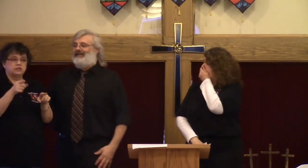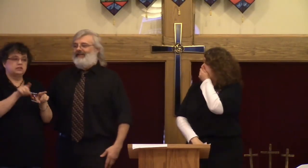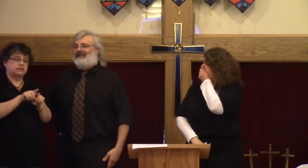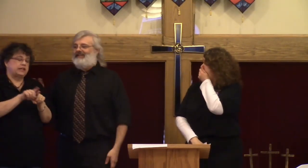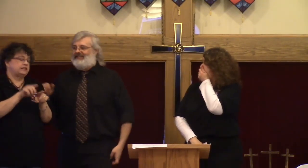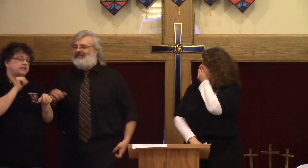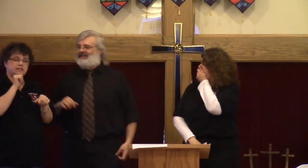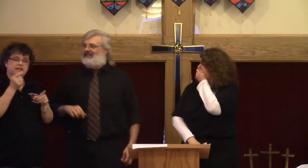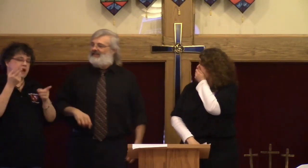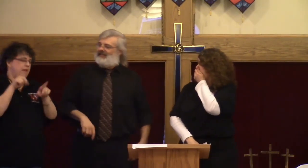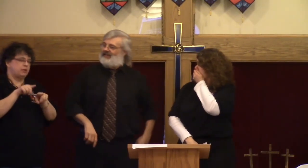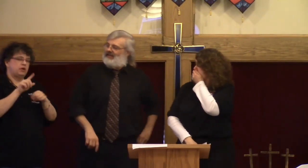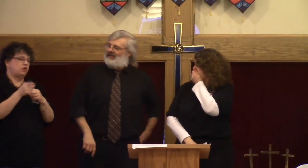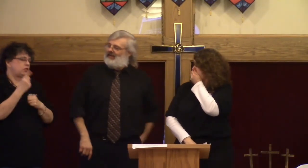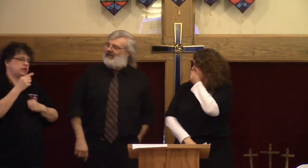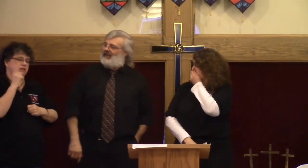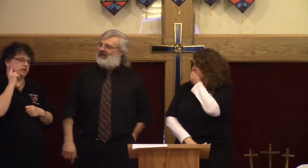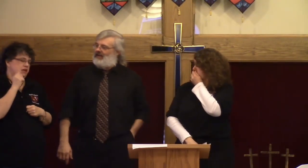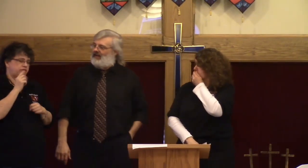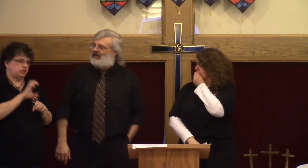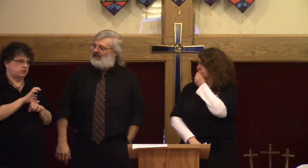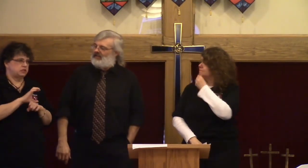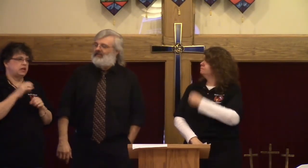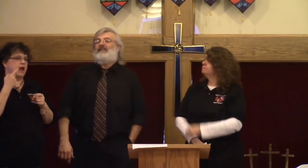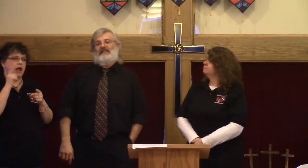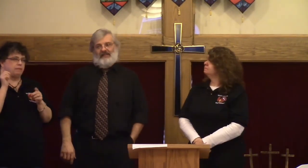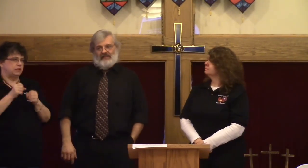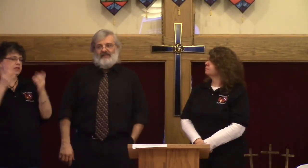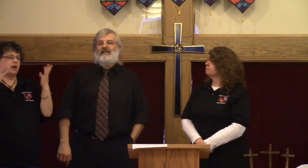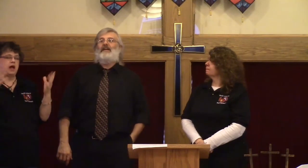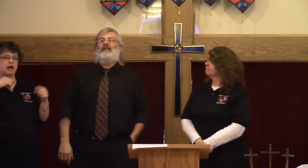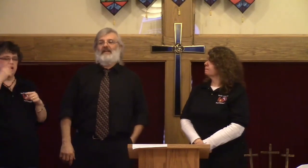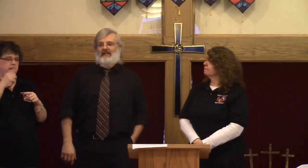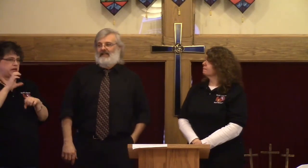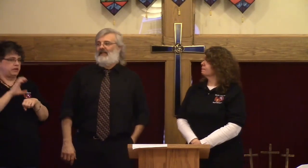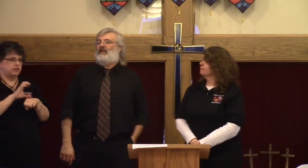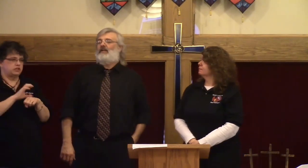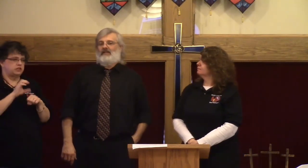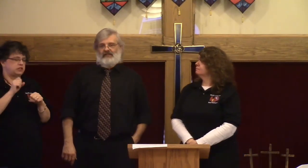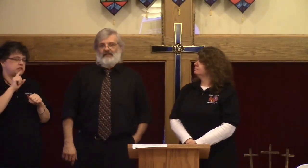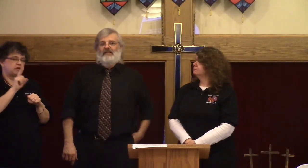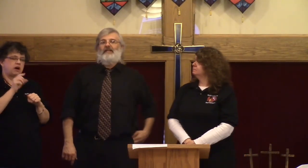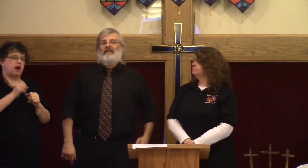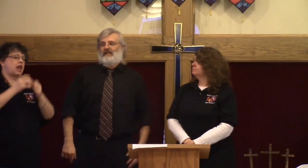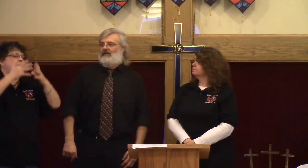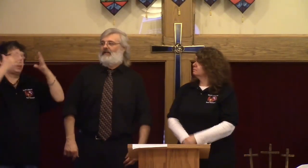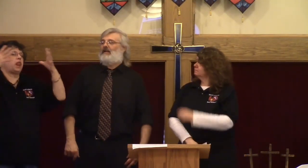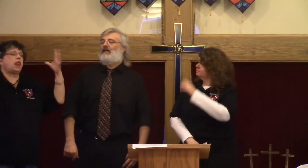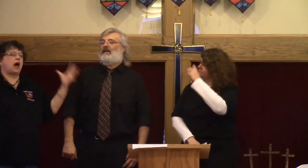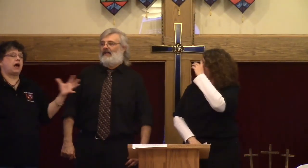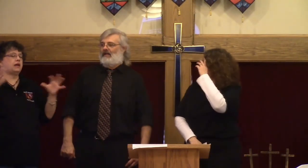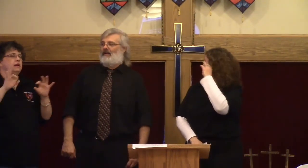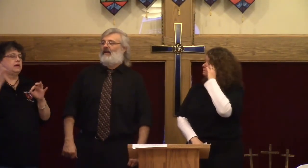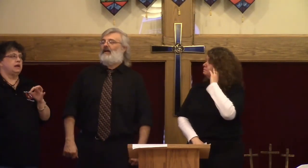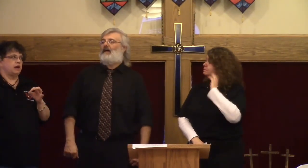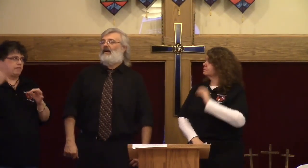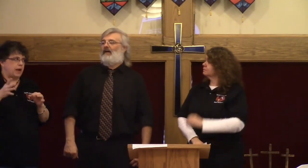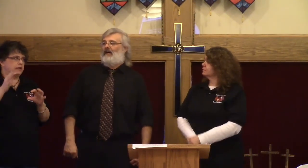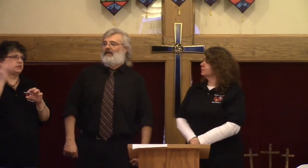also say this doesn't happen only in the deaf church. It happens a lot in hearing churches. There are a lot of pastors